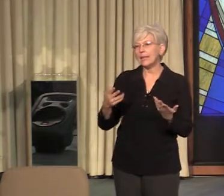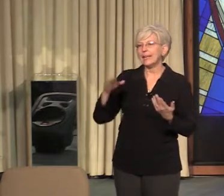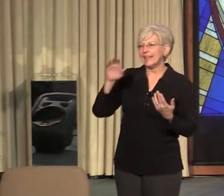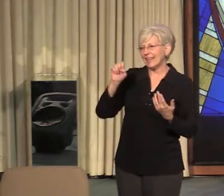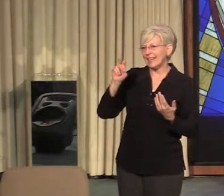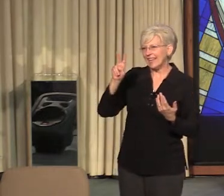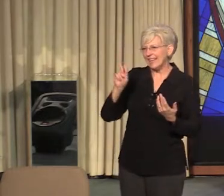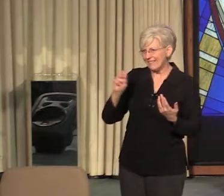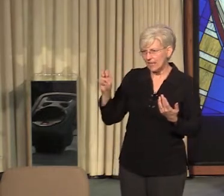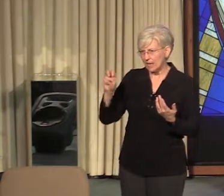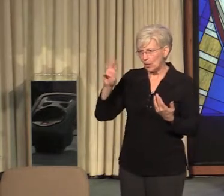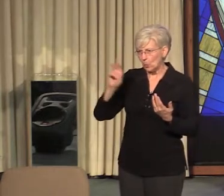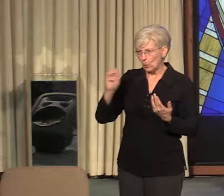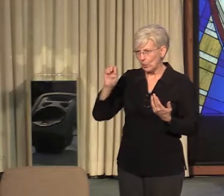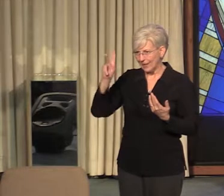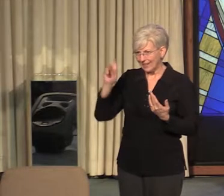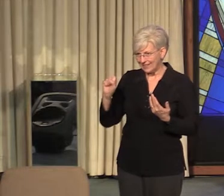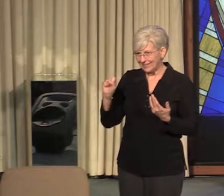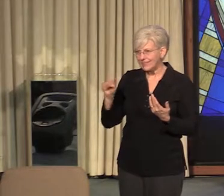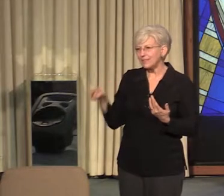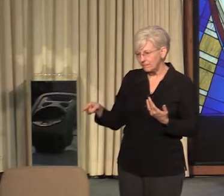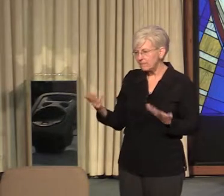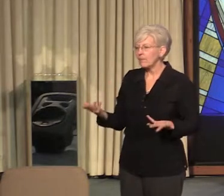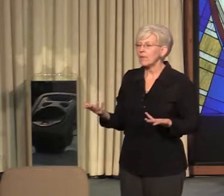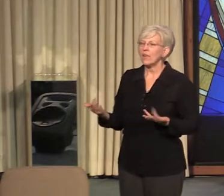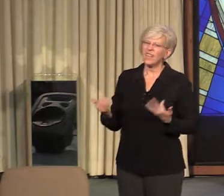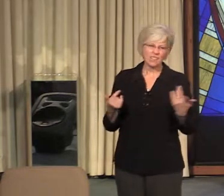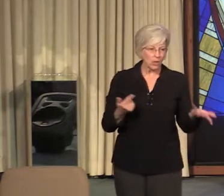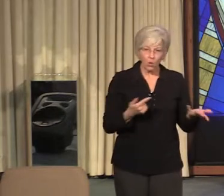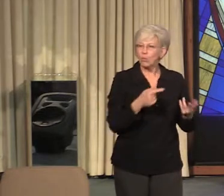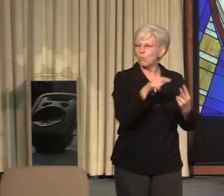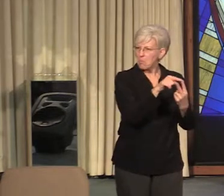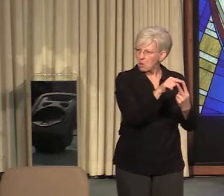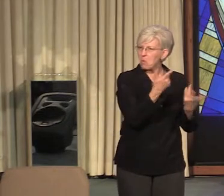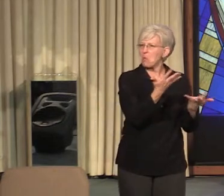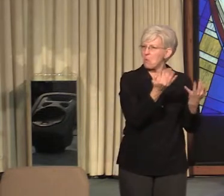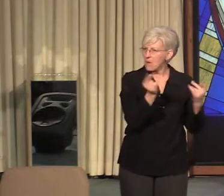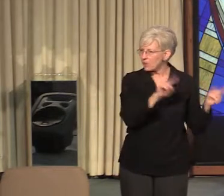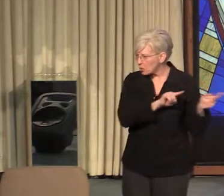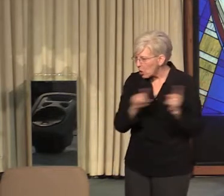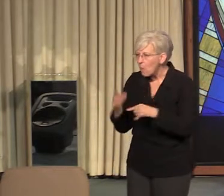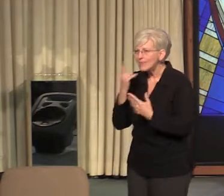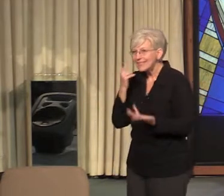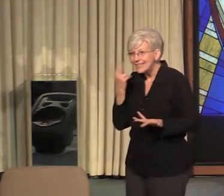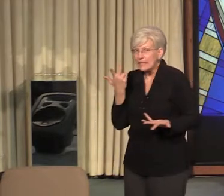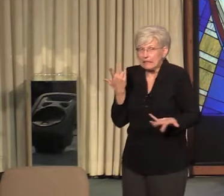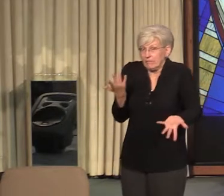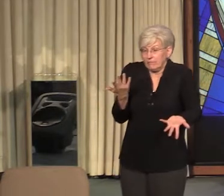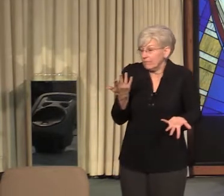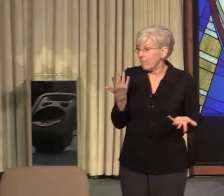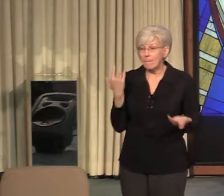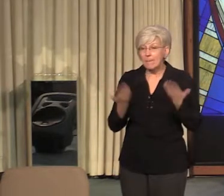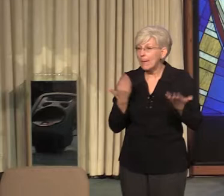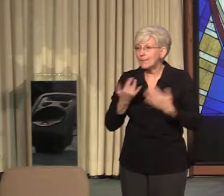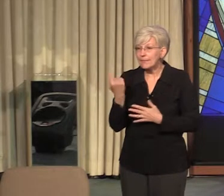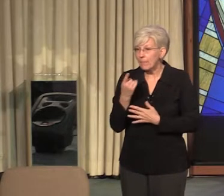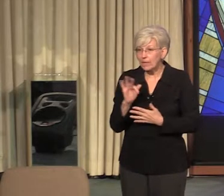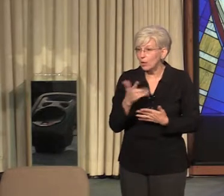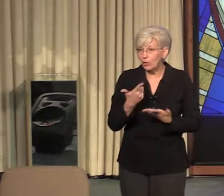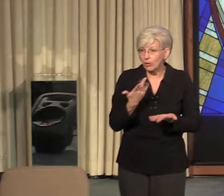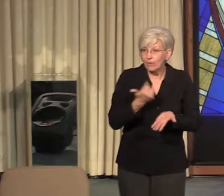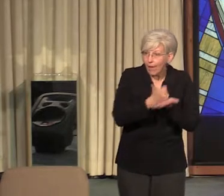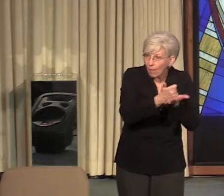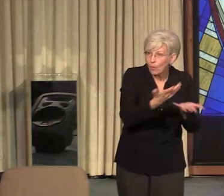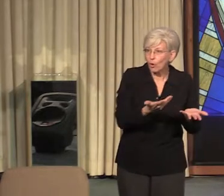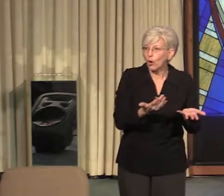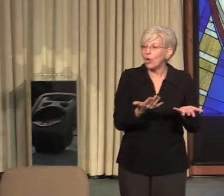Myrtle felt compelled to go and see what he had to say and to see if there was anything that could help her. And the